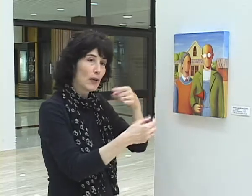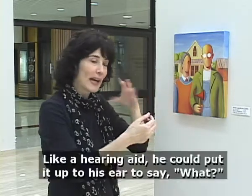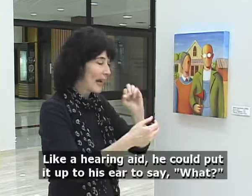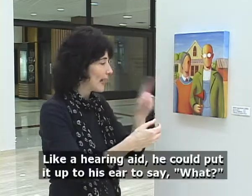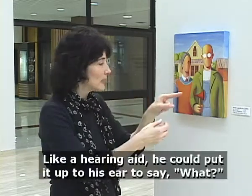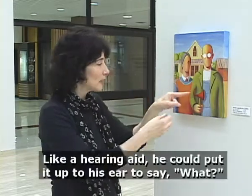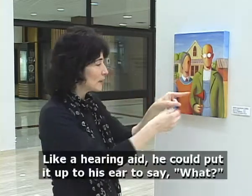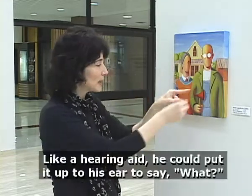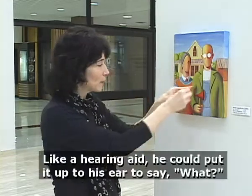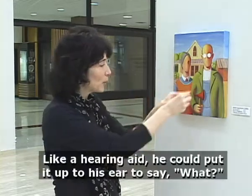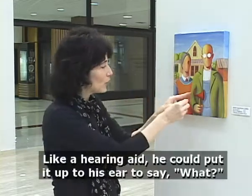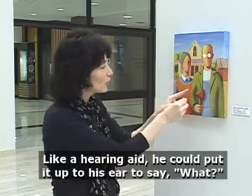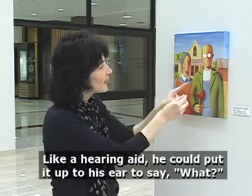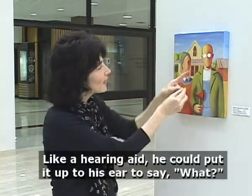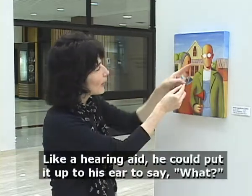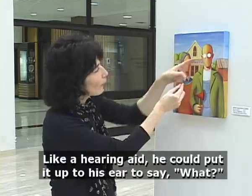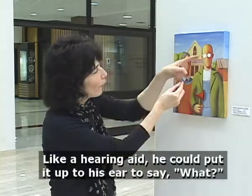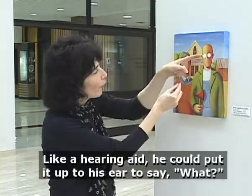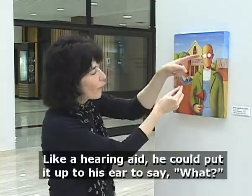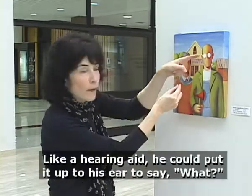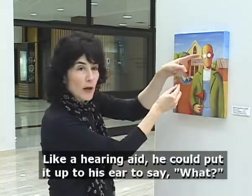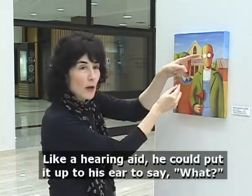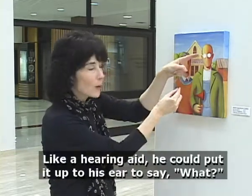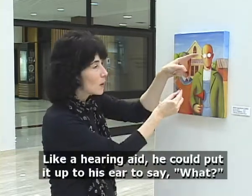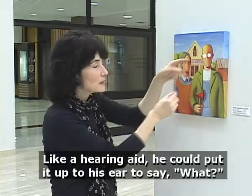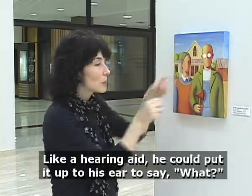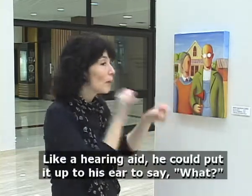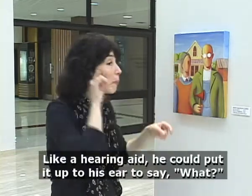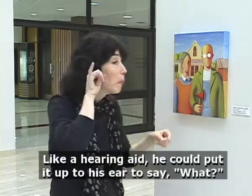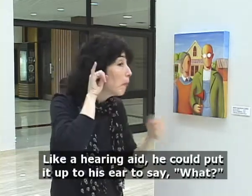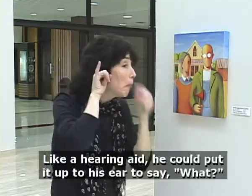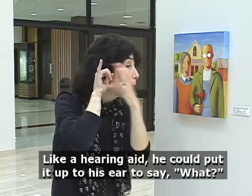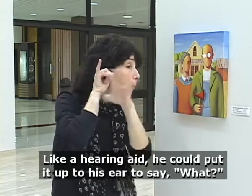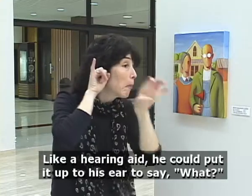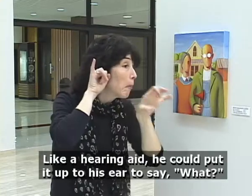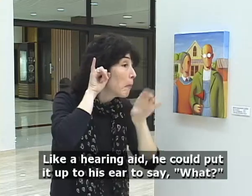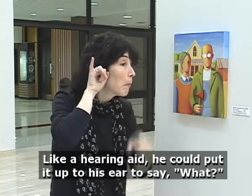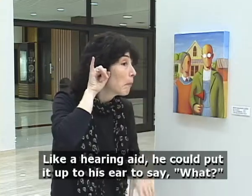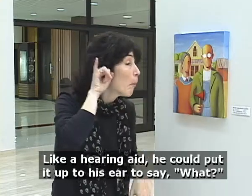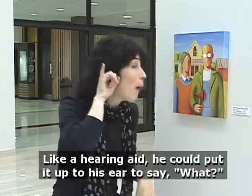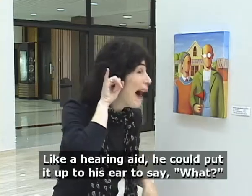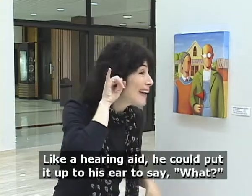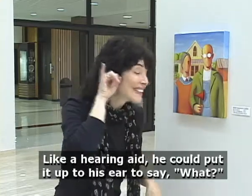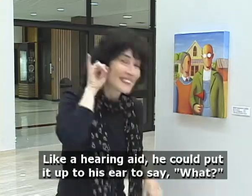Like a hearing aid, he could put it up to his ear to say, "What?